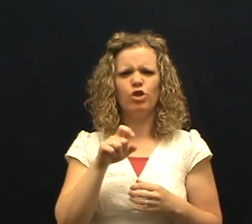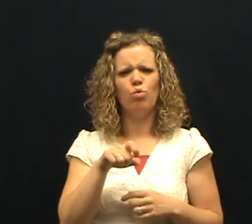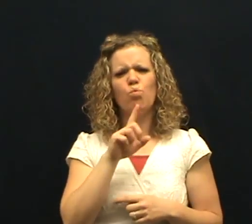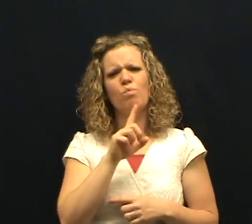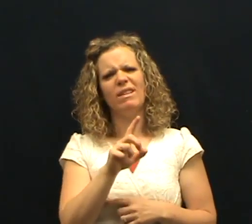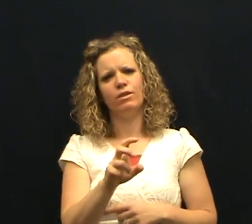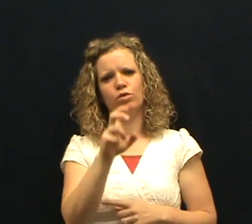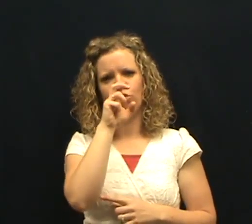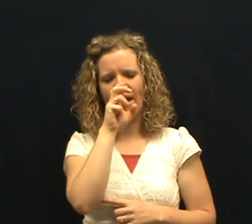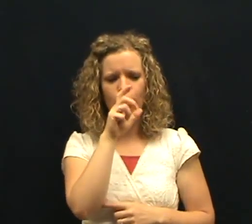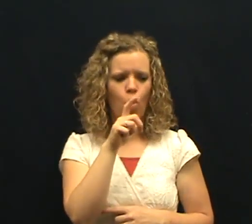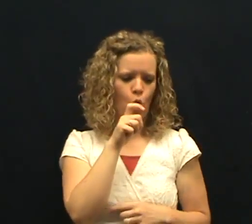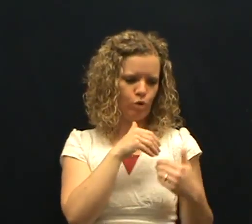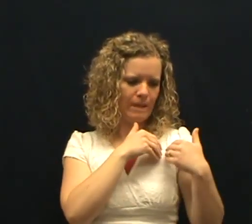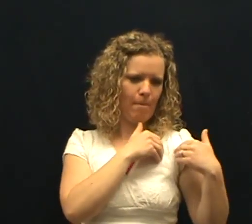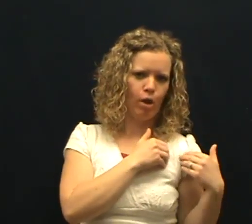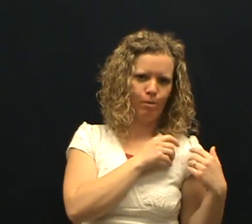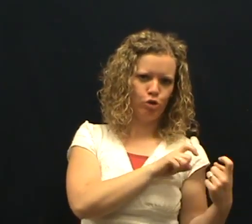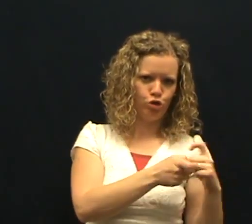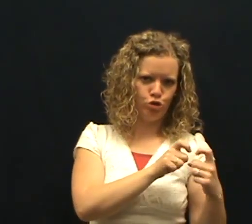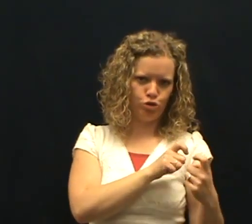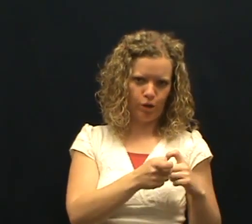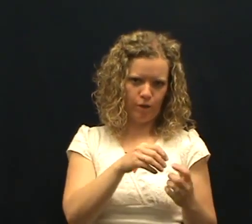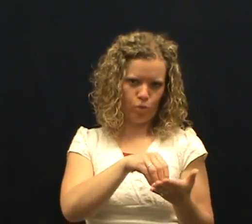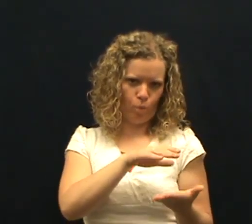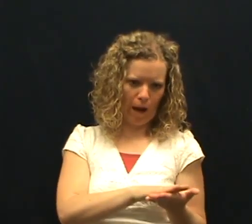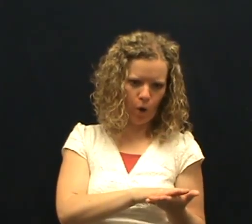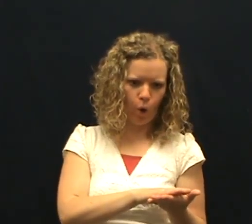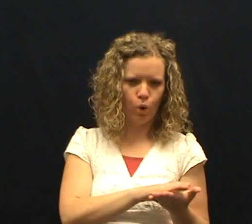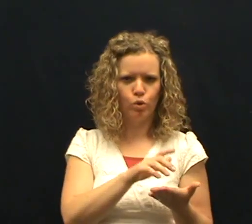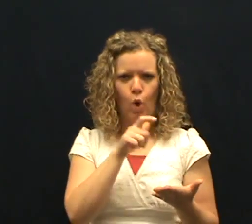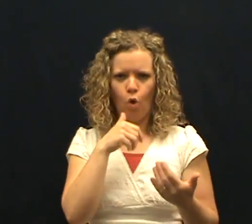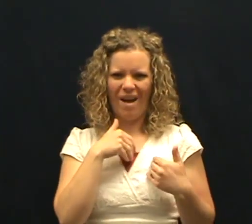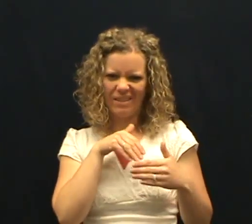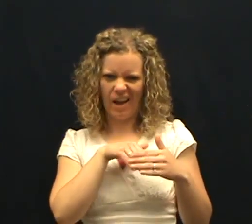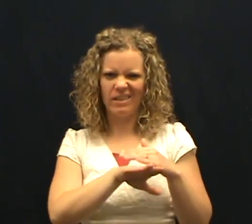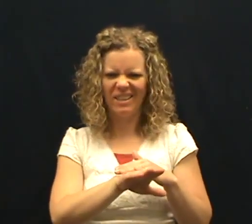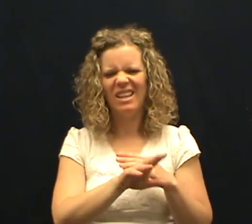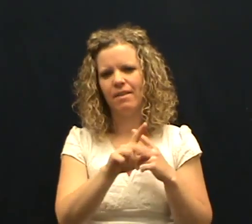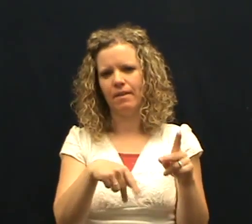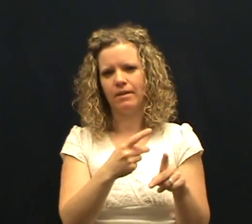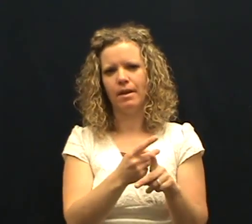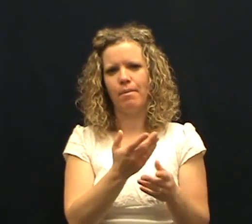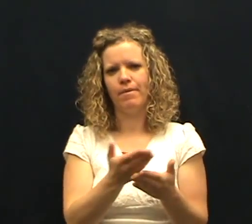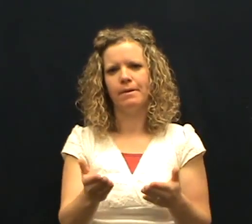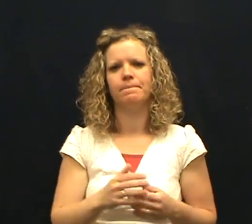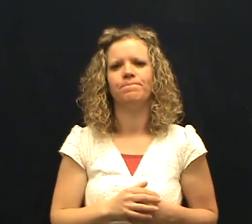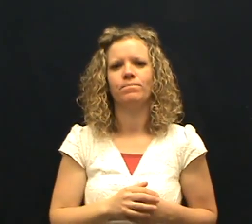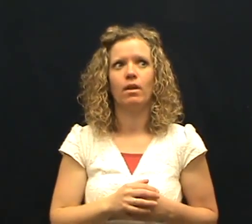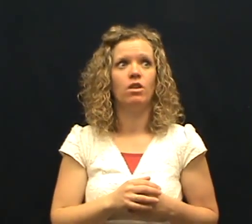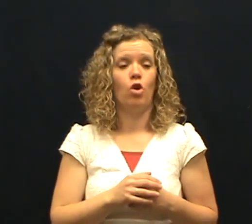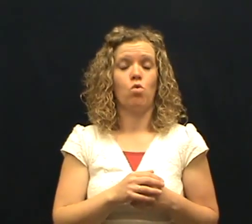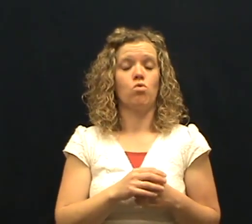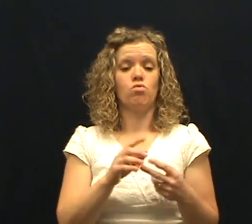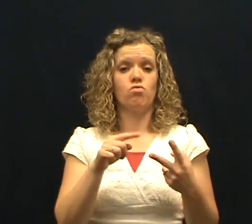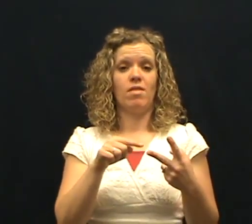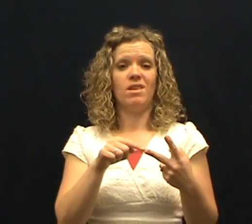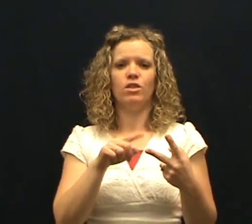change those records, and we have different approvals in place for that type of thing. All of that is intended to enhance the